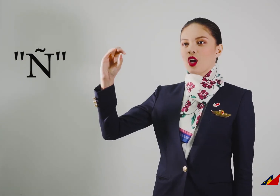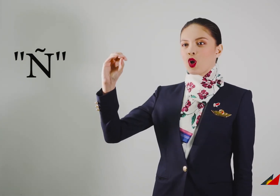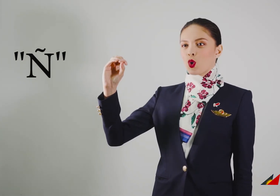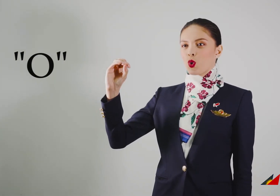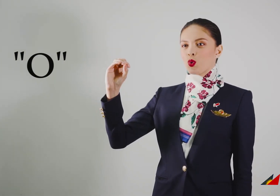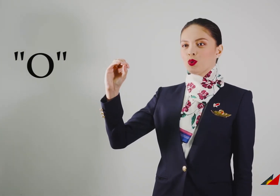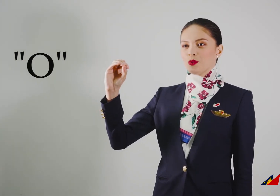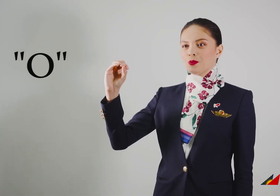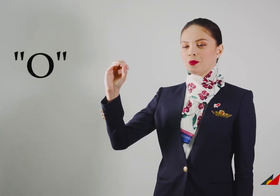O,